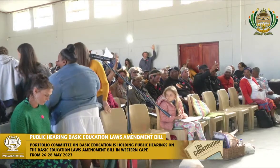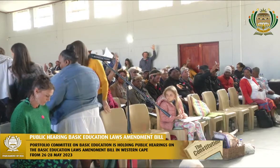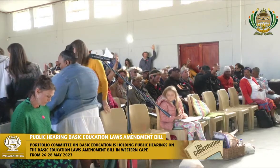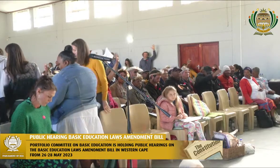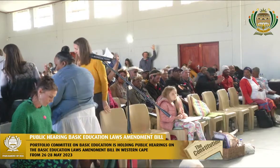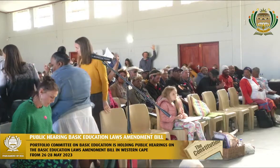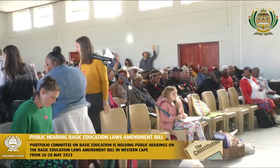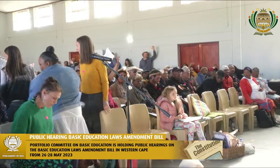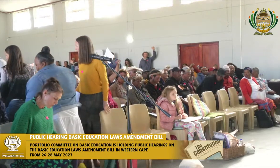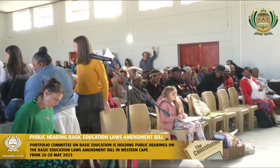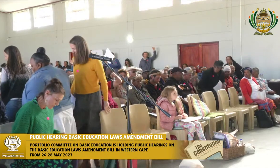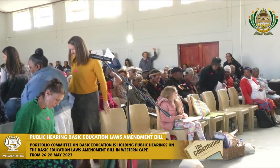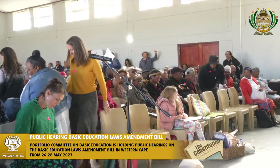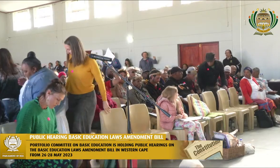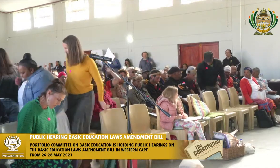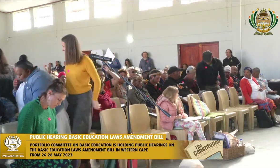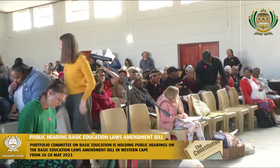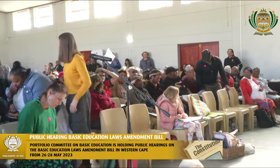ten.